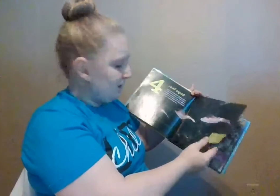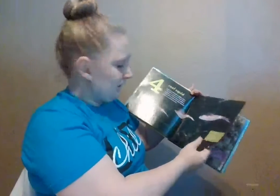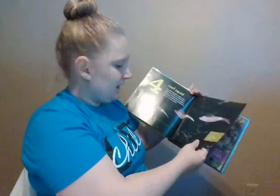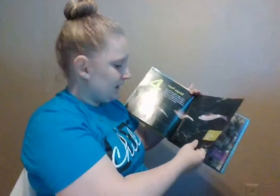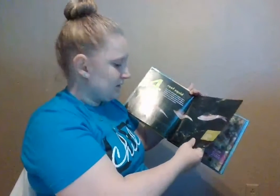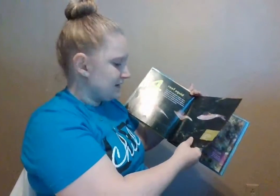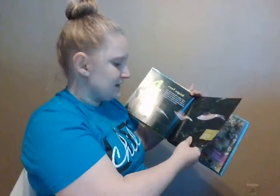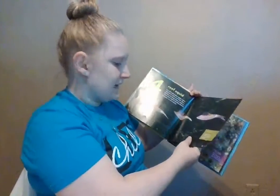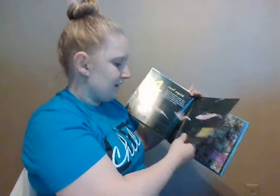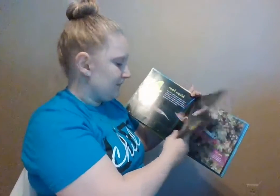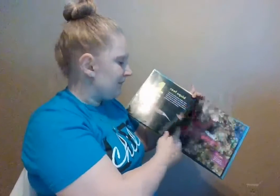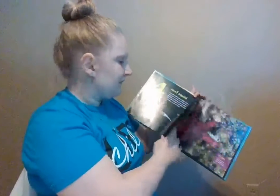really interesting.